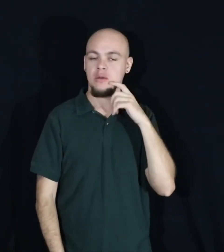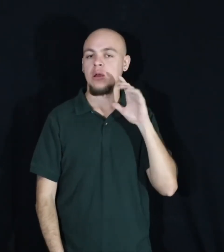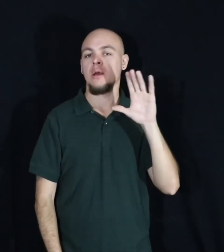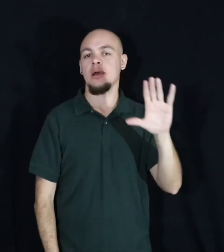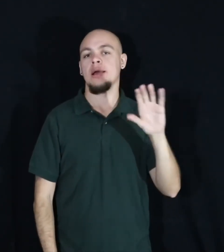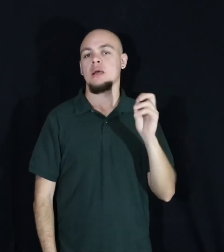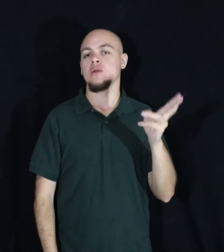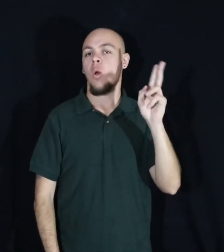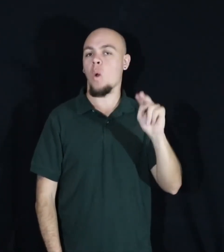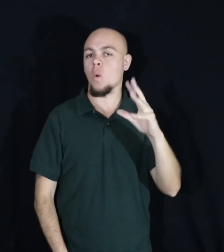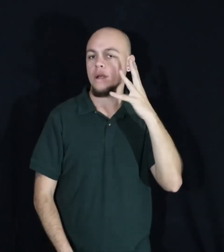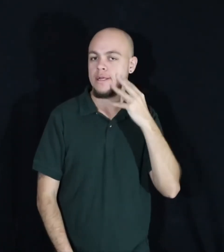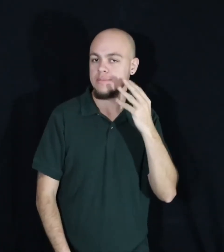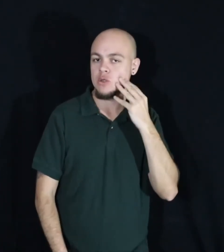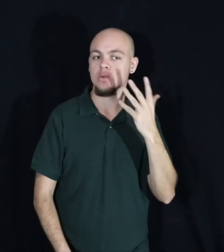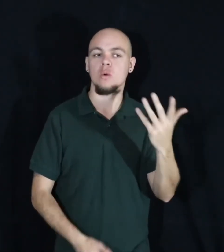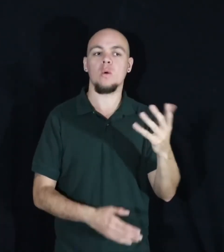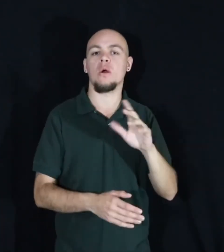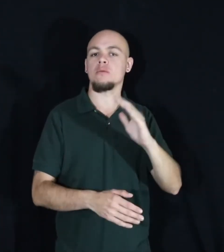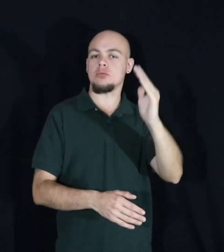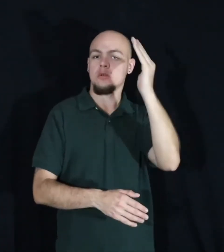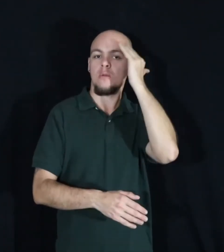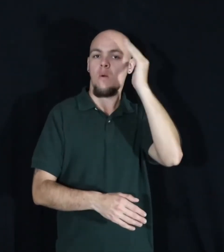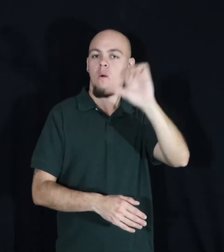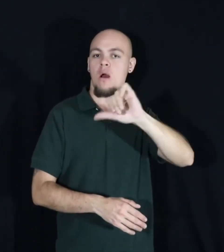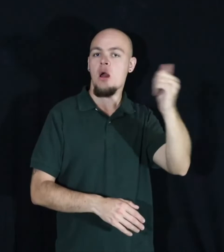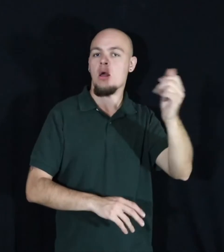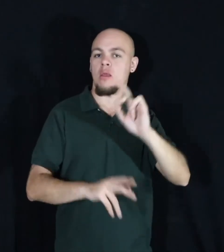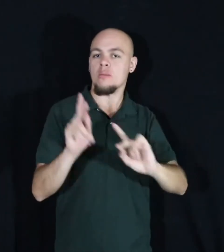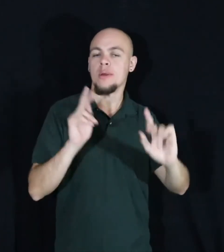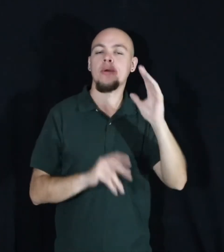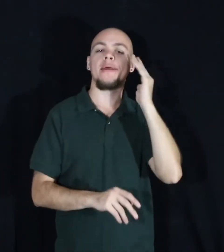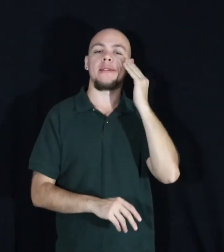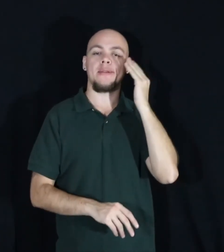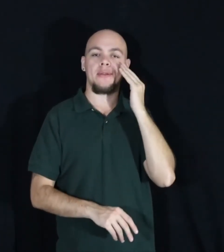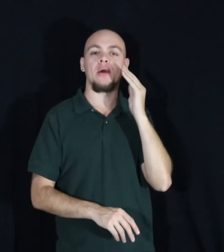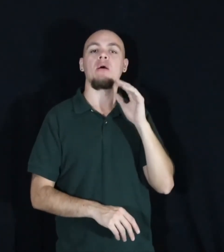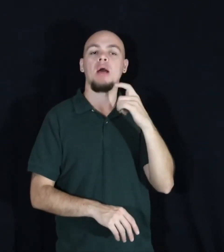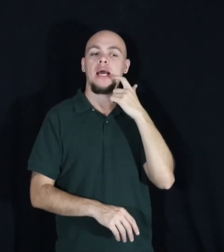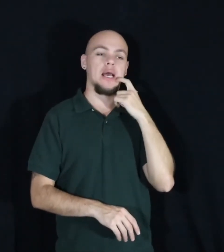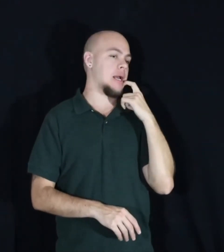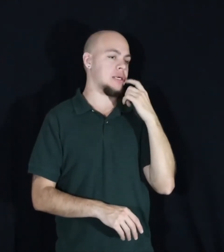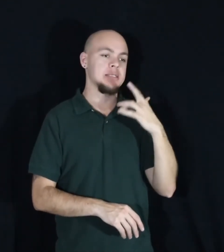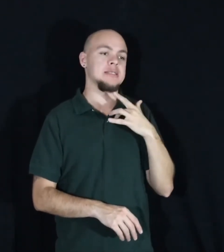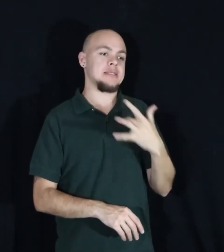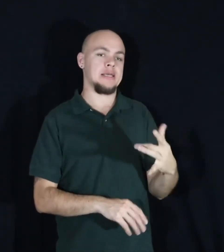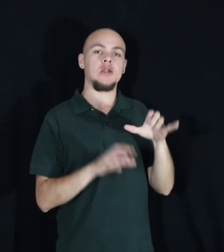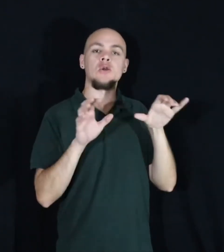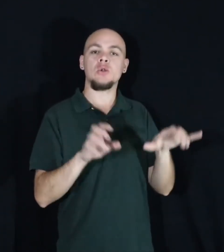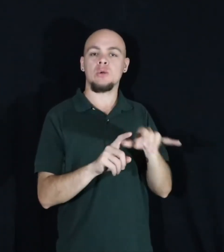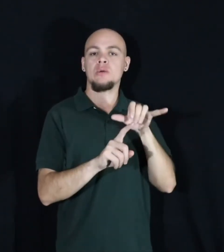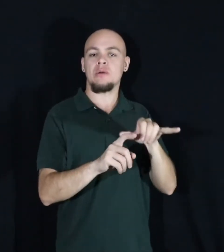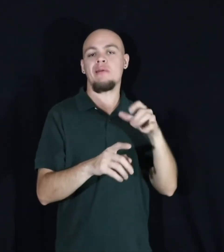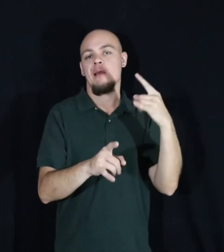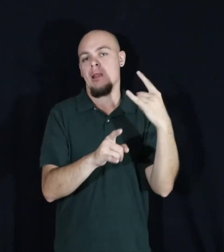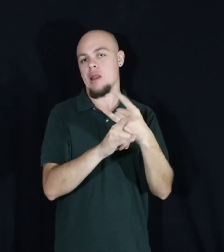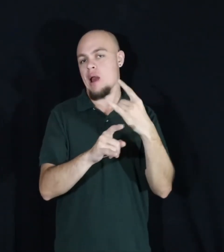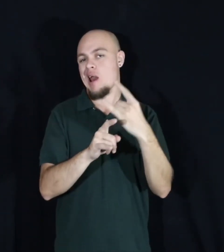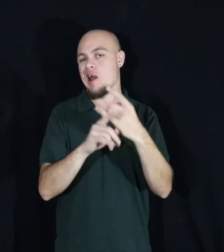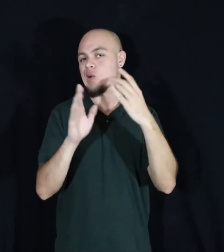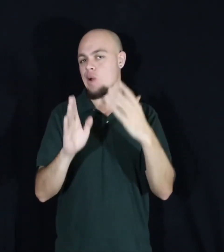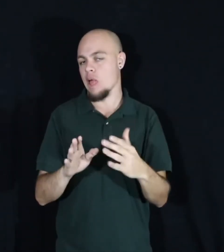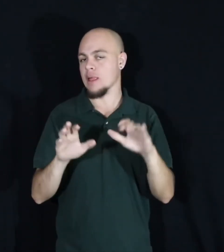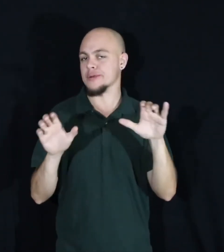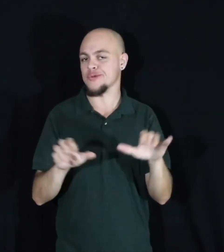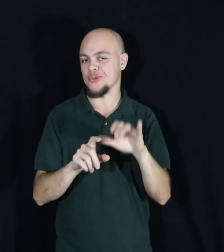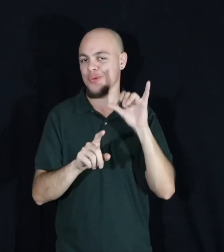own experience or through encounters with others, he was aware that there are things that addicts have tendencies to do and that alcoholics have tendencies to do.